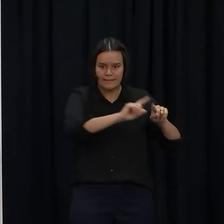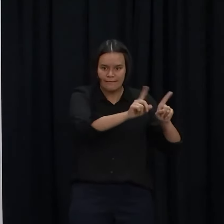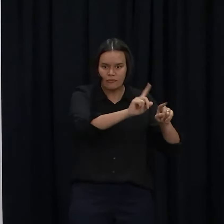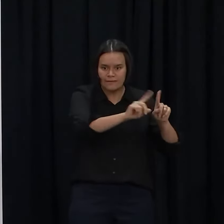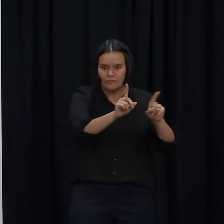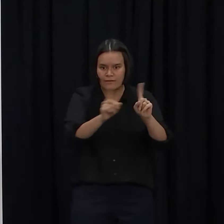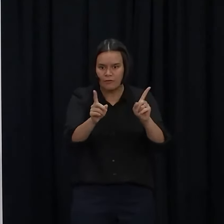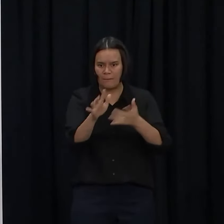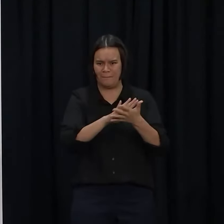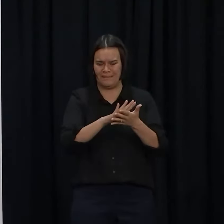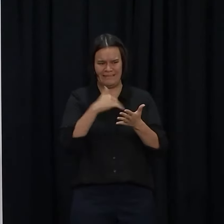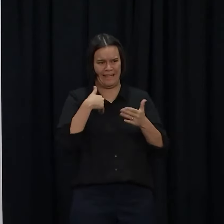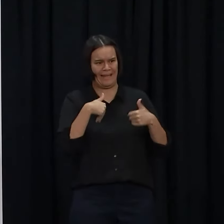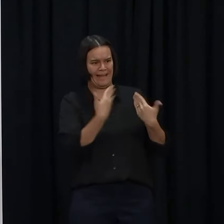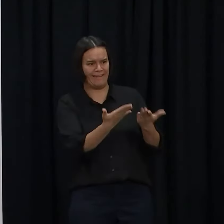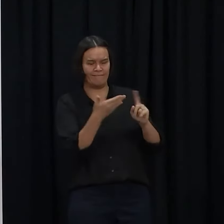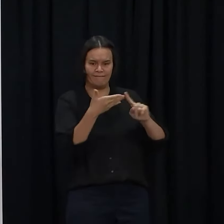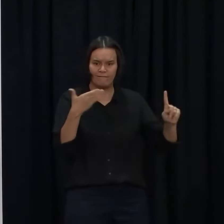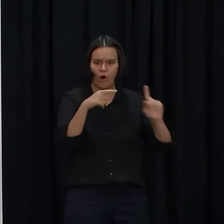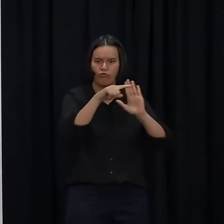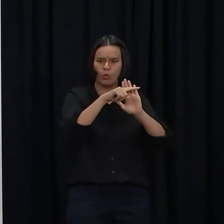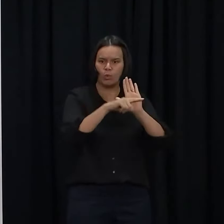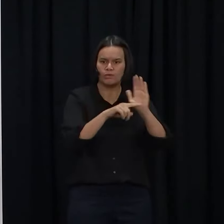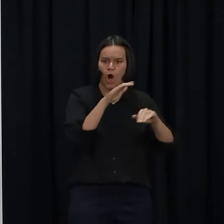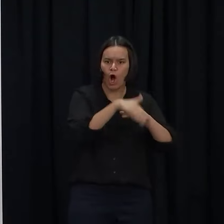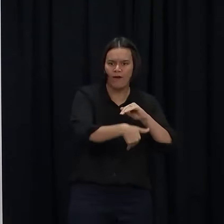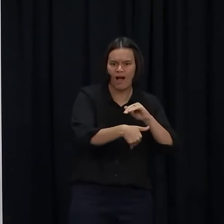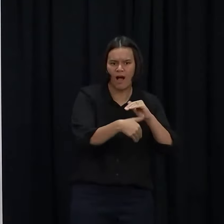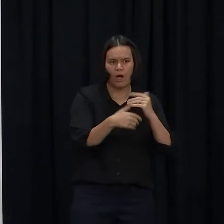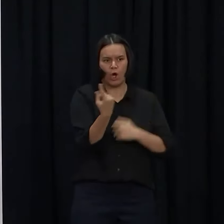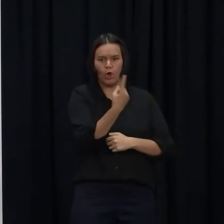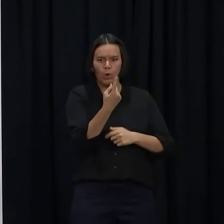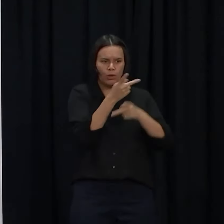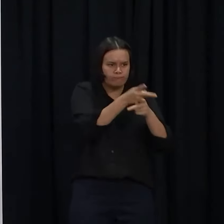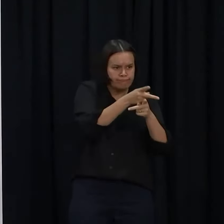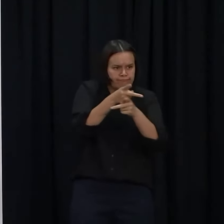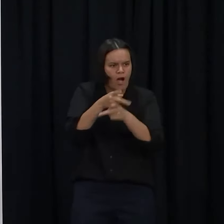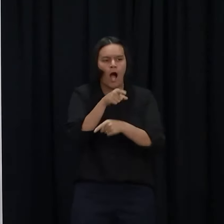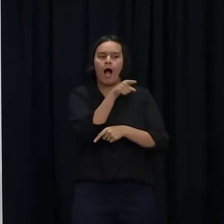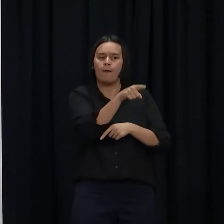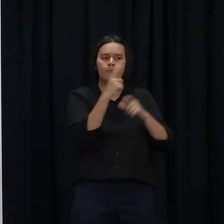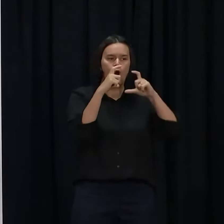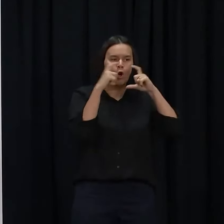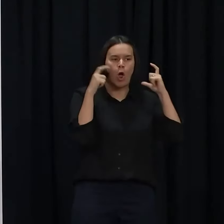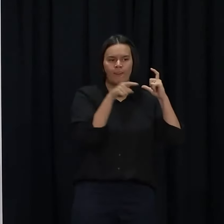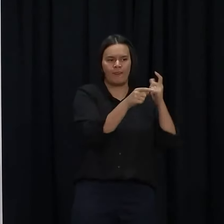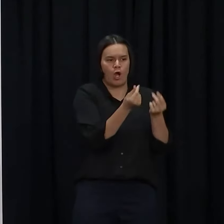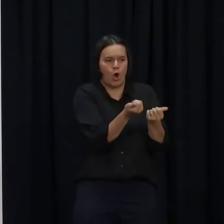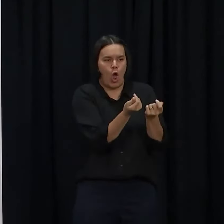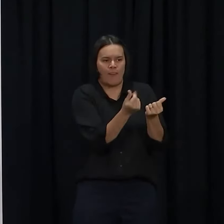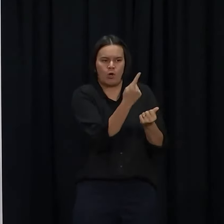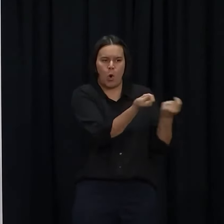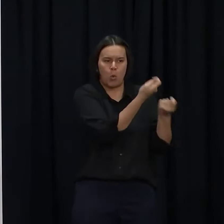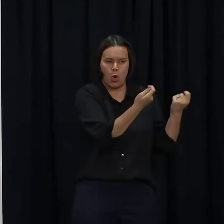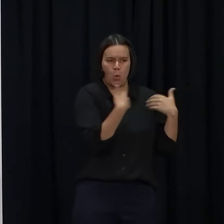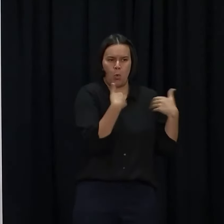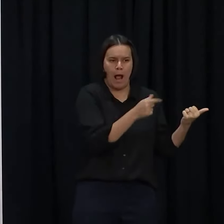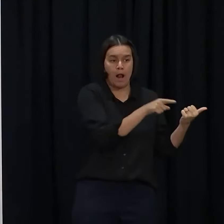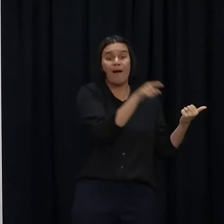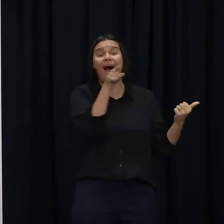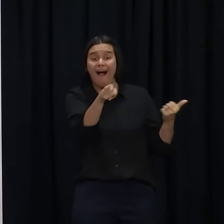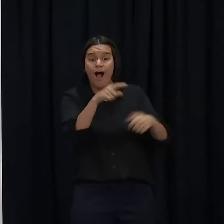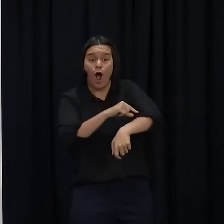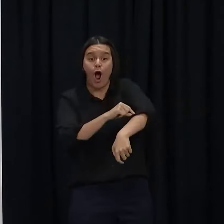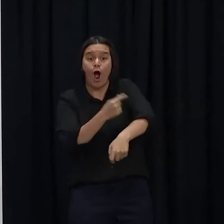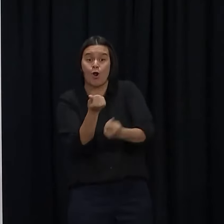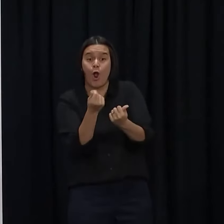would create the difficulty of who is it that is going to assess that whether or not yours is well-fitted or not. The best thing we can do is say, look, a bandana is